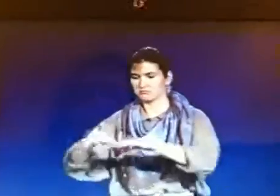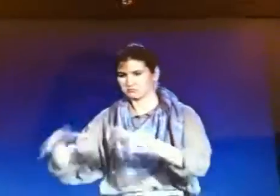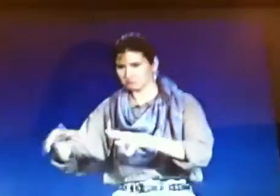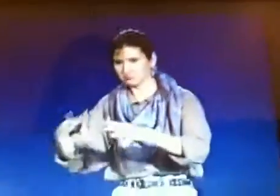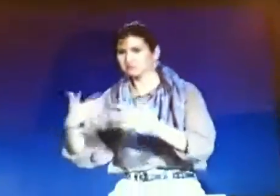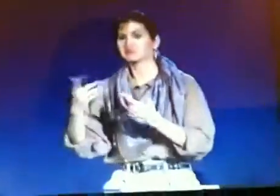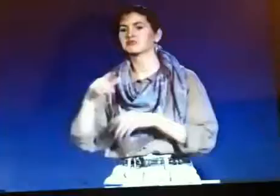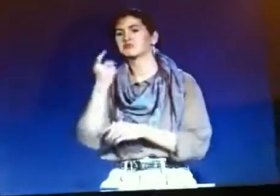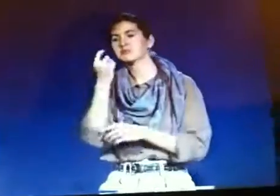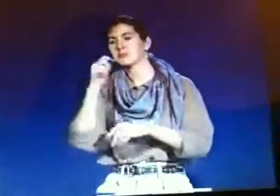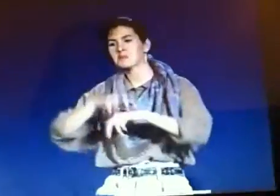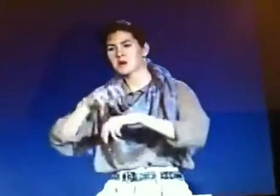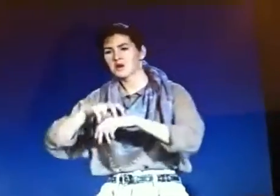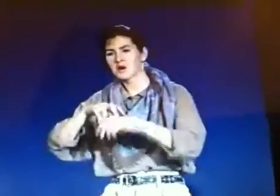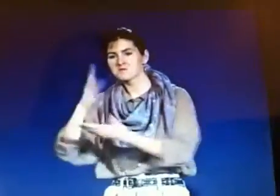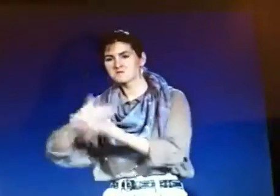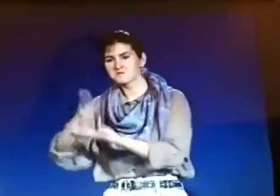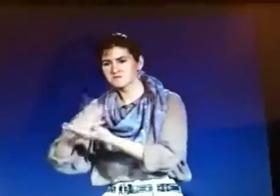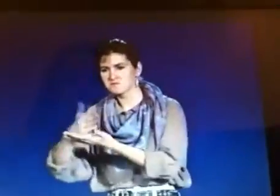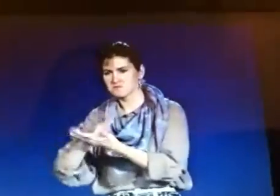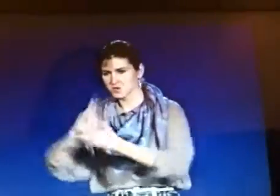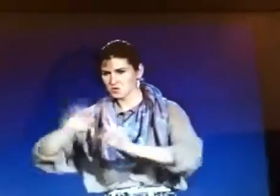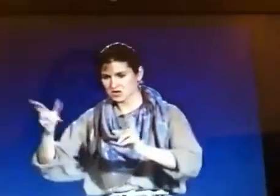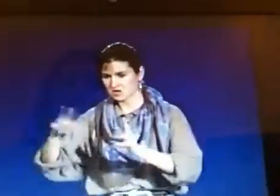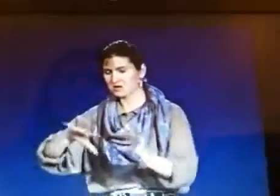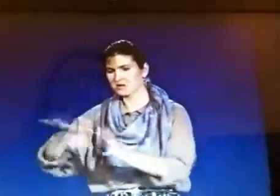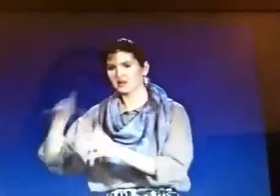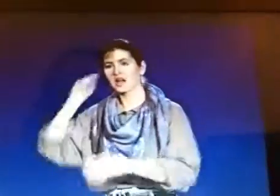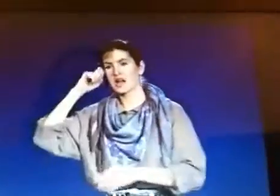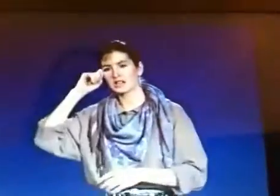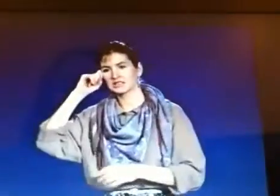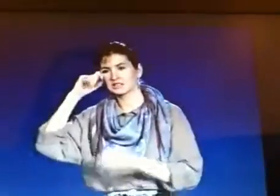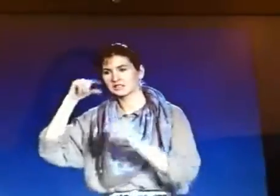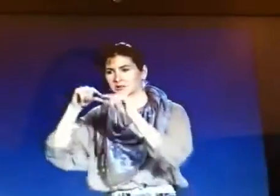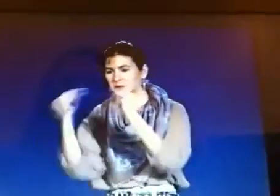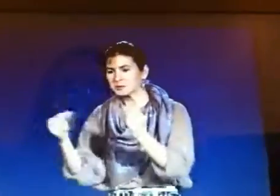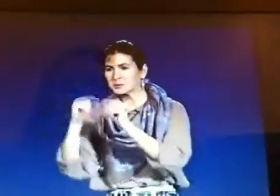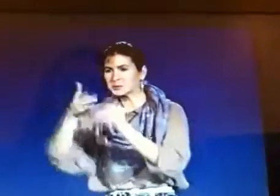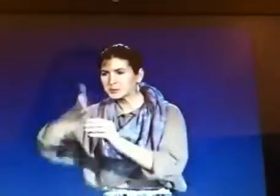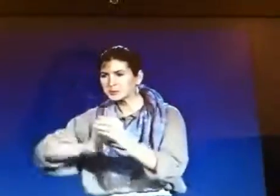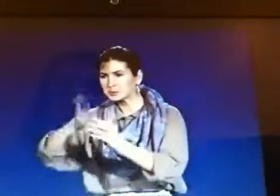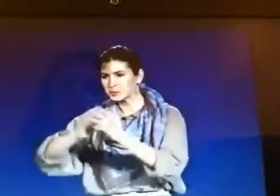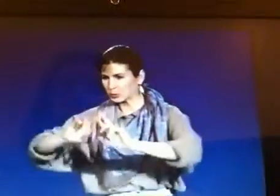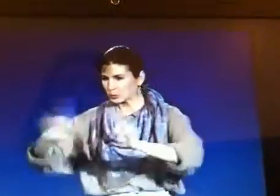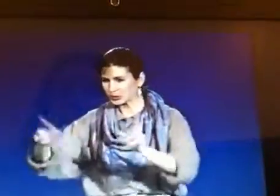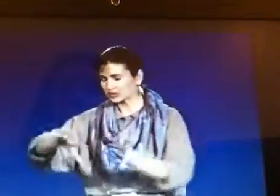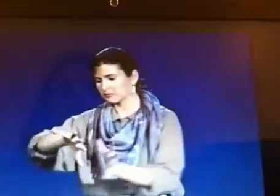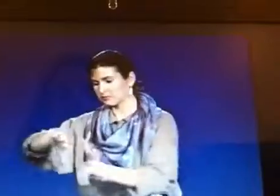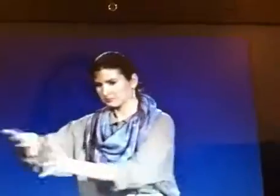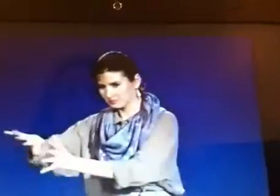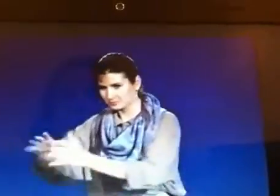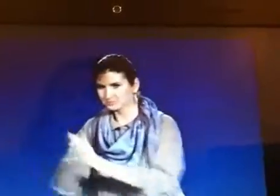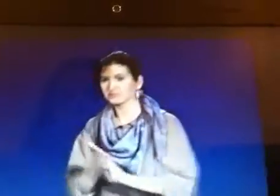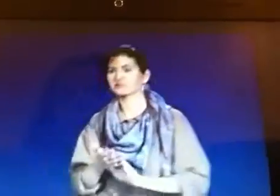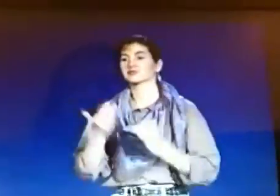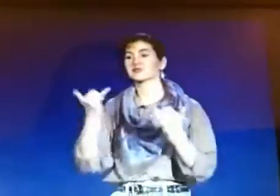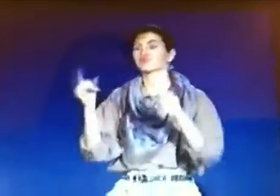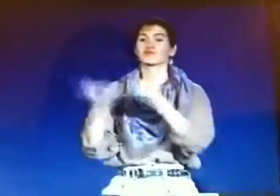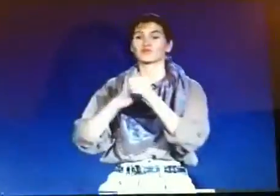Take your vegetables. You can, chop up some carrots, some potatoes, some green onions. Go ahead and chop all that up and